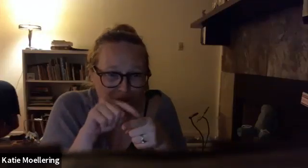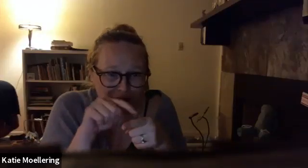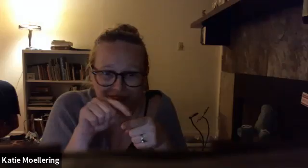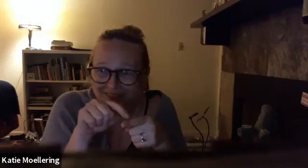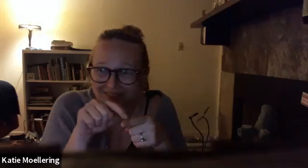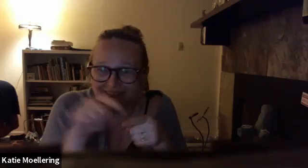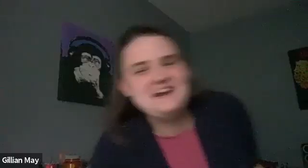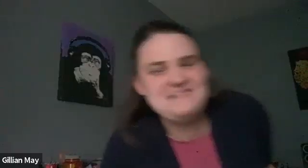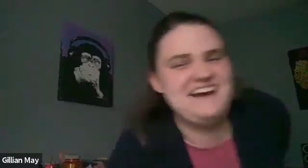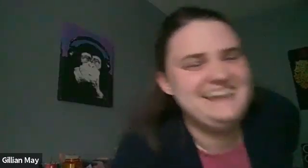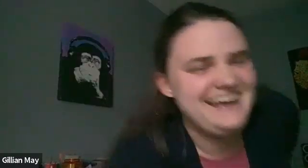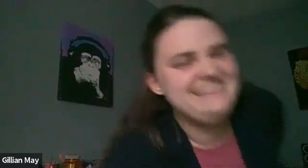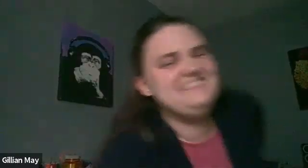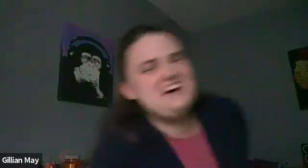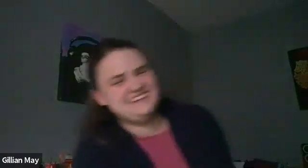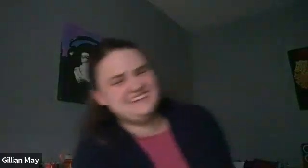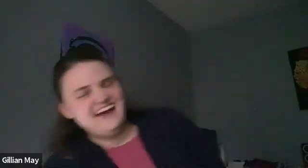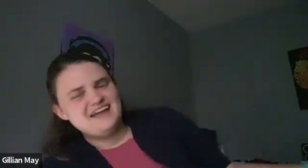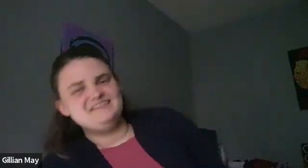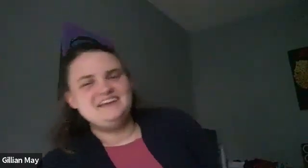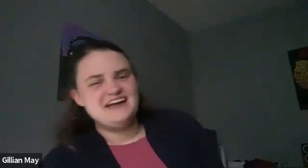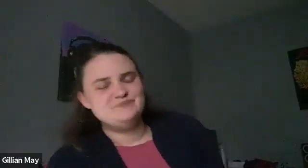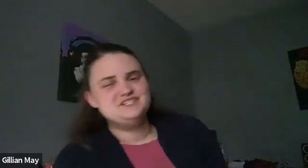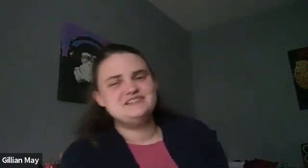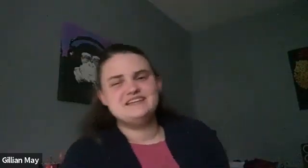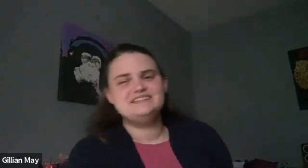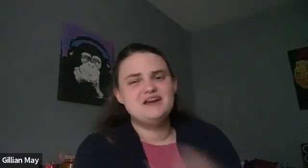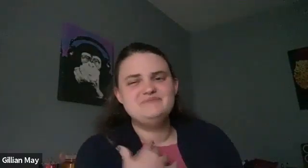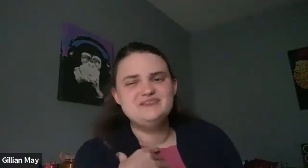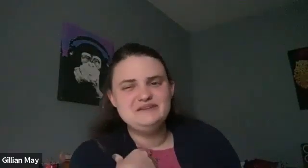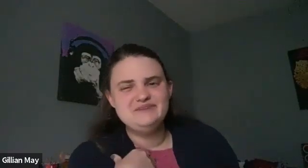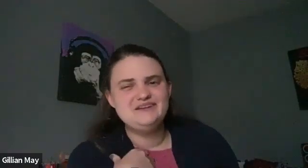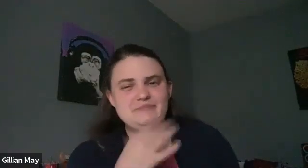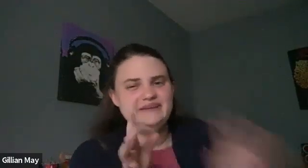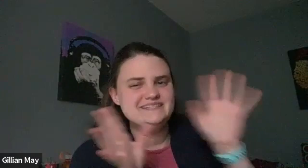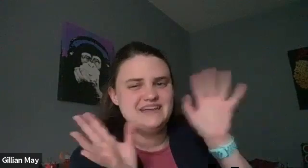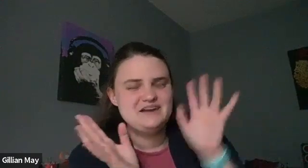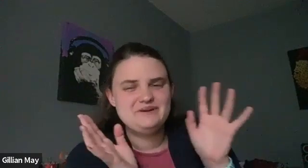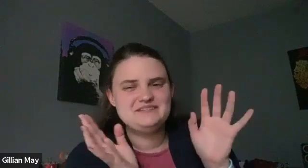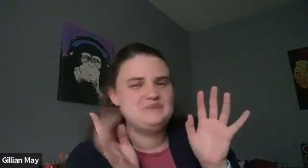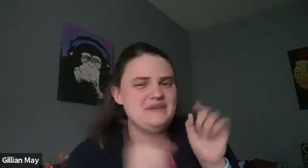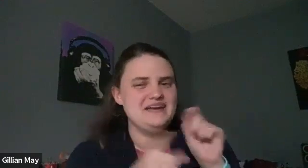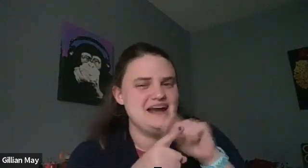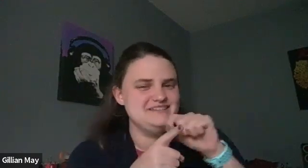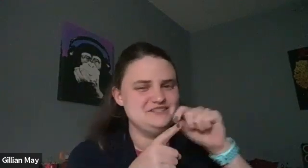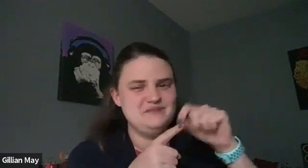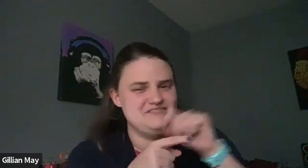Like, oh, I know, right? I love it. I like, as much as, and see, I'm not a big green bean or peas kind of person, but man, I do love this